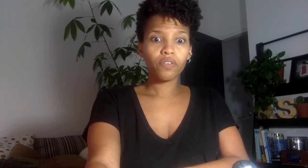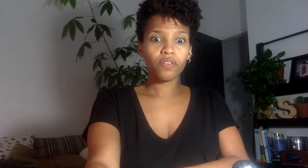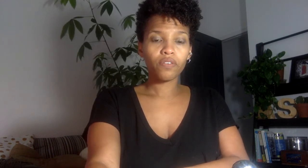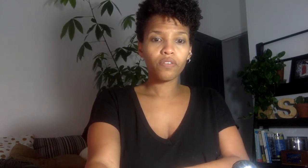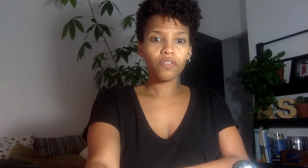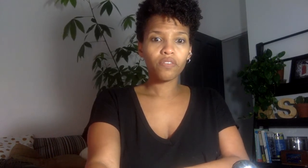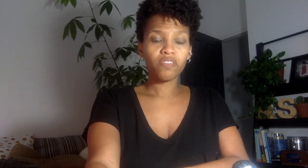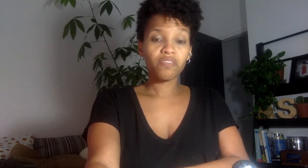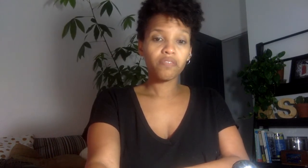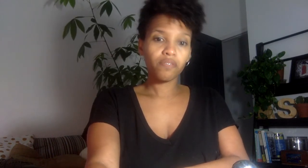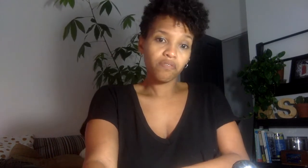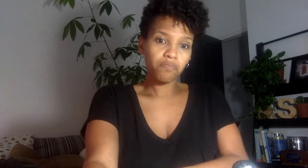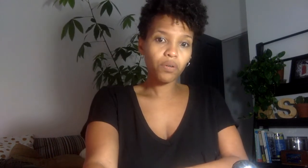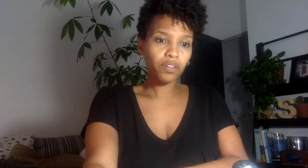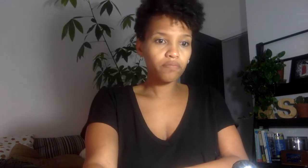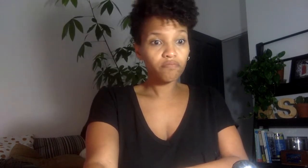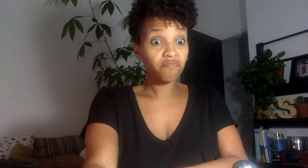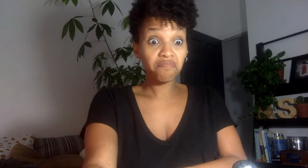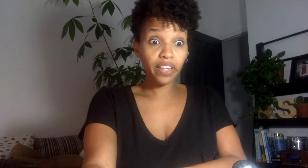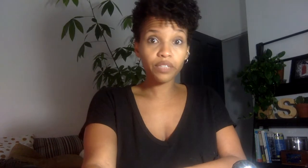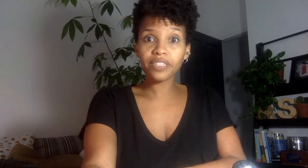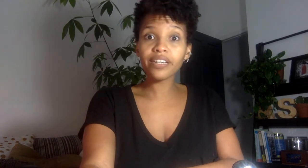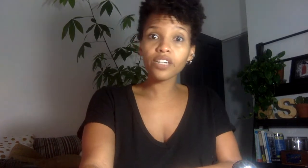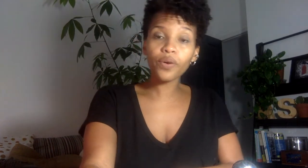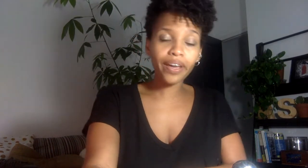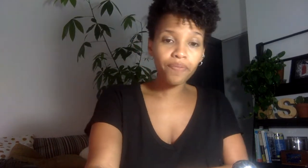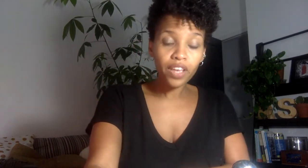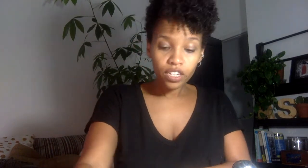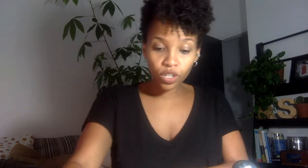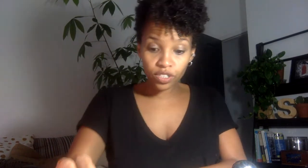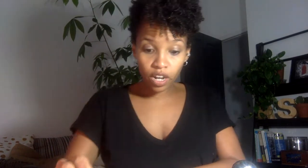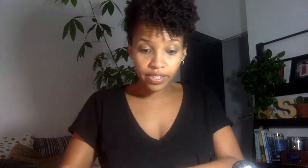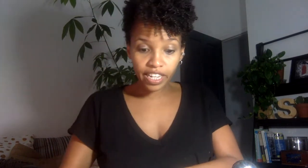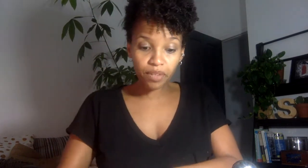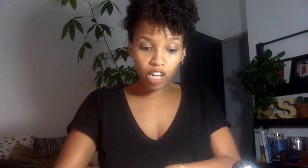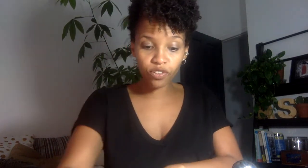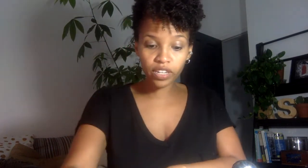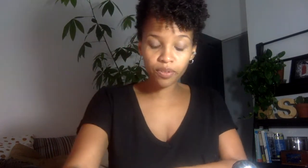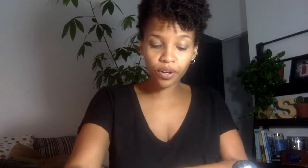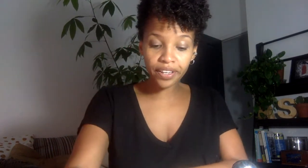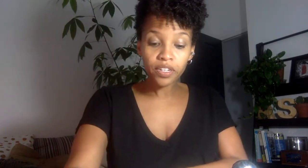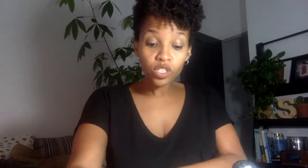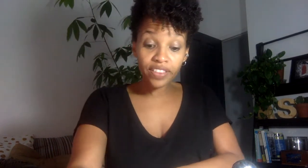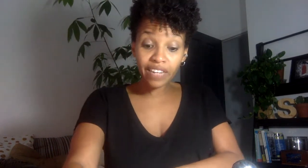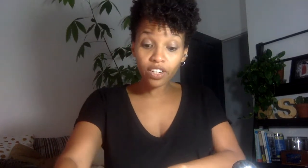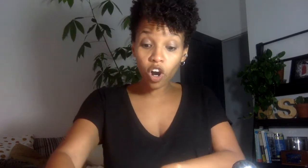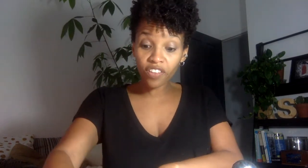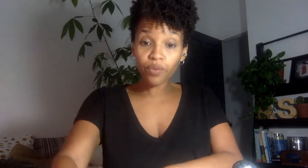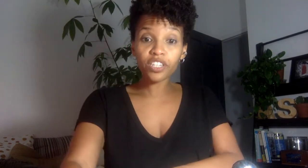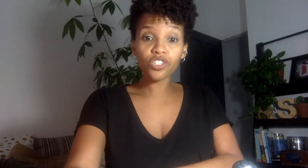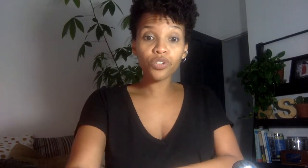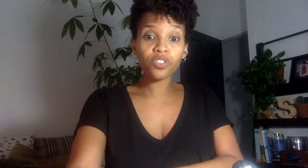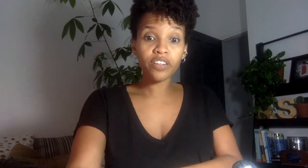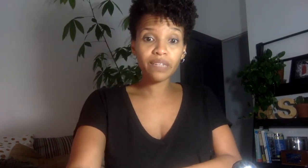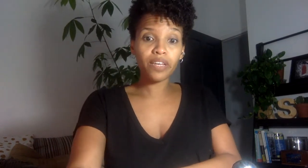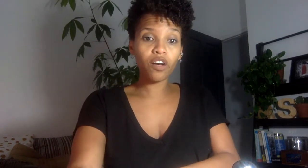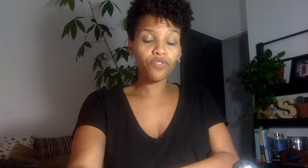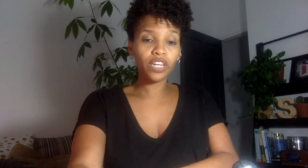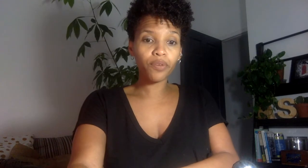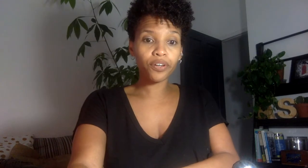As long as I can be helpful and keep going. And that's what he says. Okay, so as long as I can be helpful and keep going. Okay, so I think I've done all that I wanted to do as long as I can be helpful and keep going. So